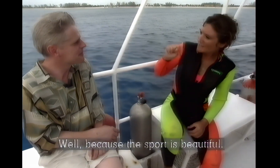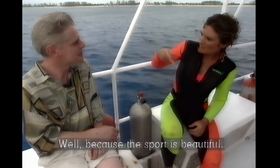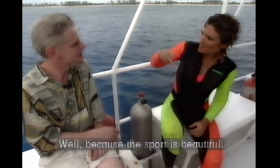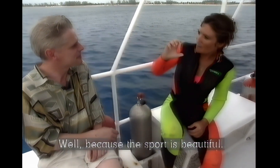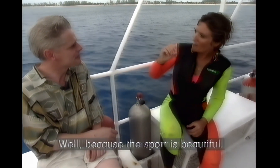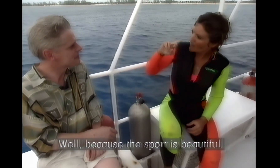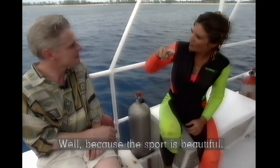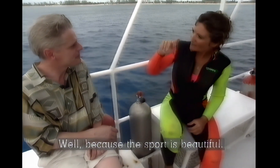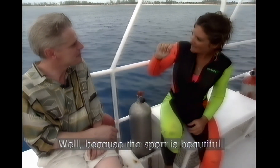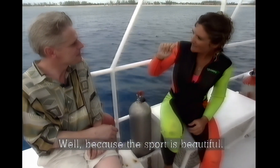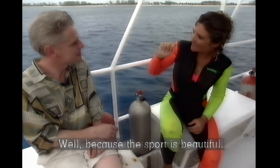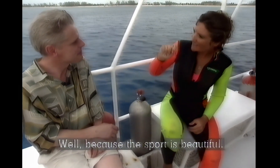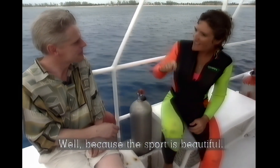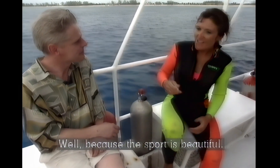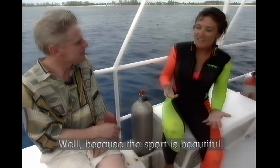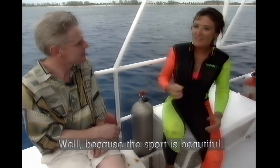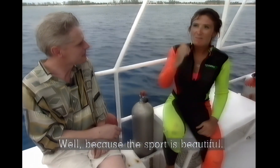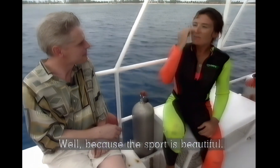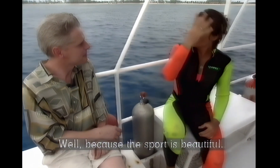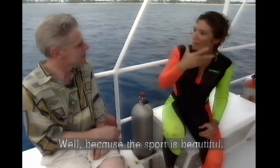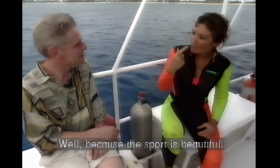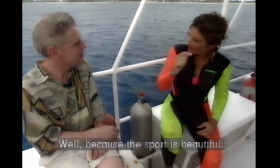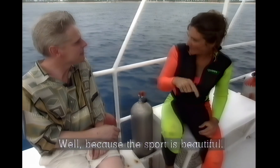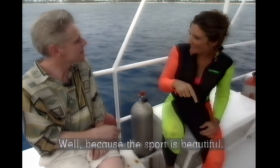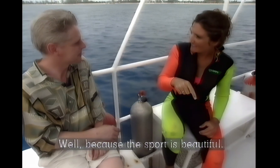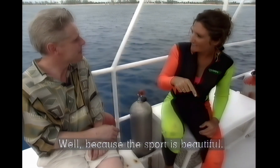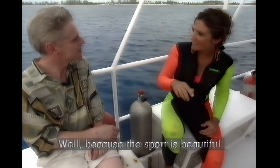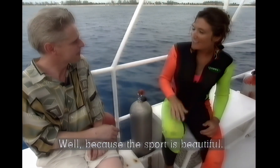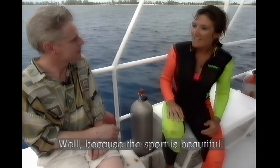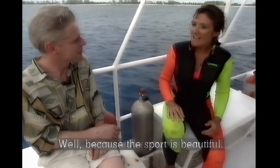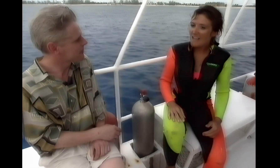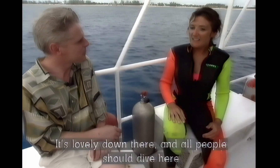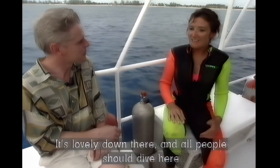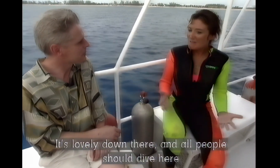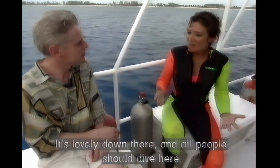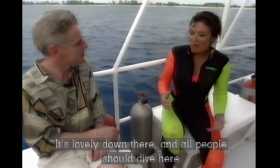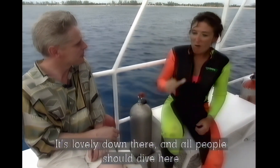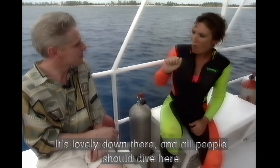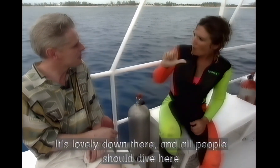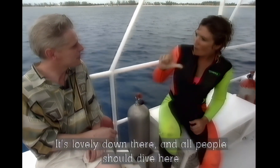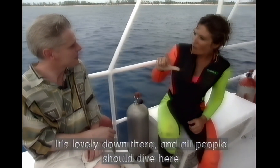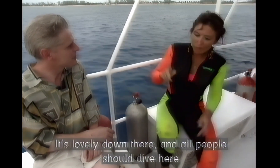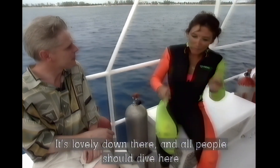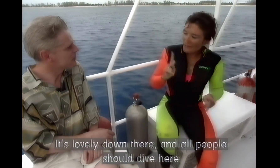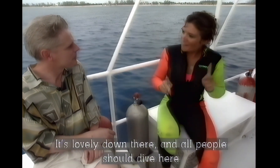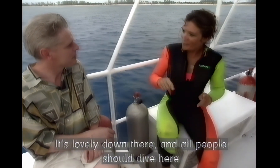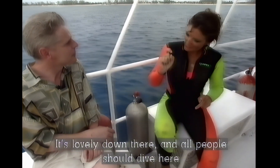well, the sport is so beautiful. It's lovely down there, and all people should dive